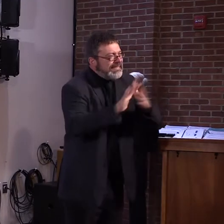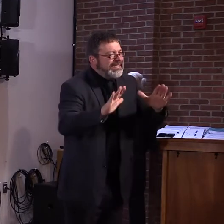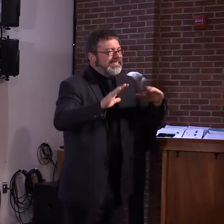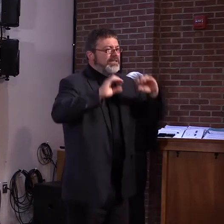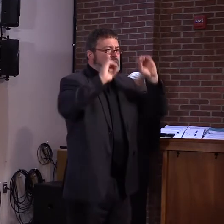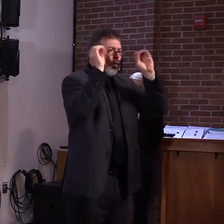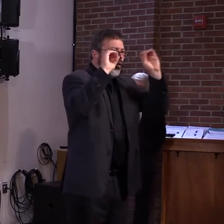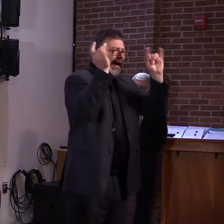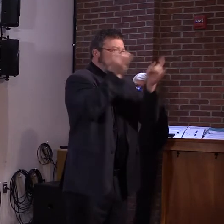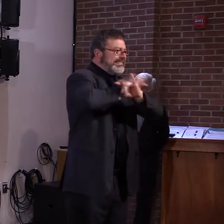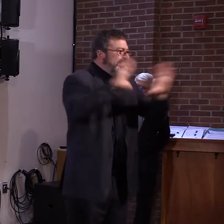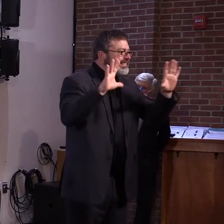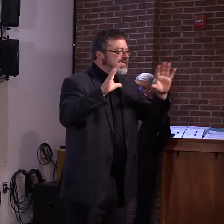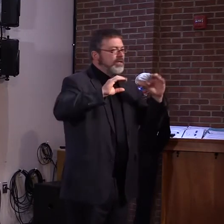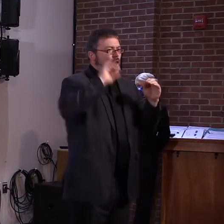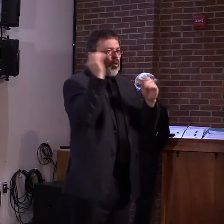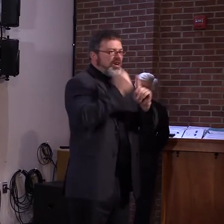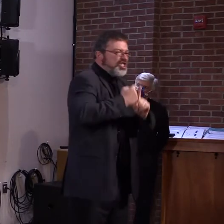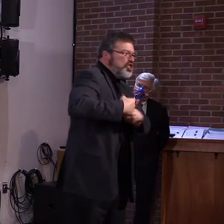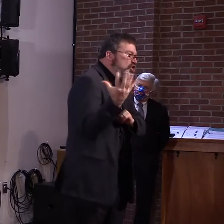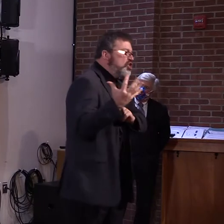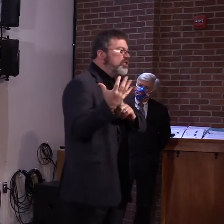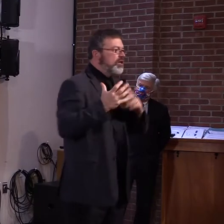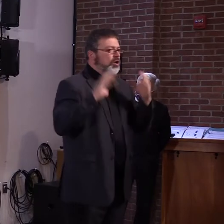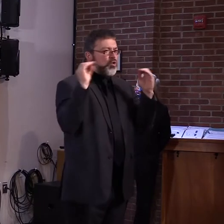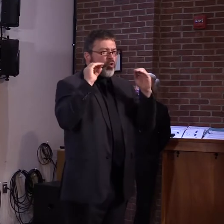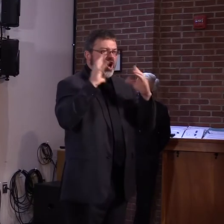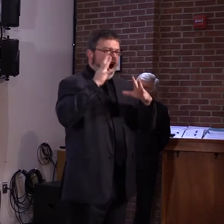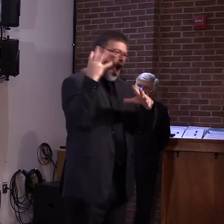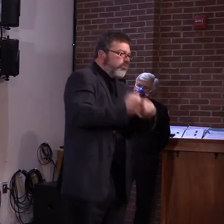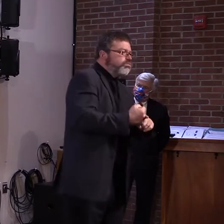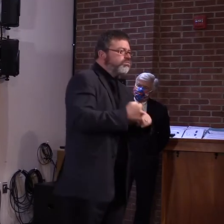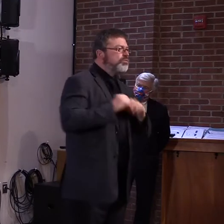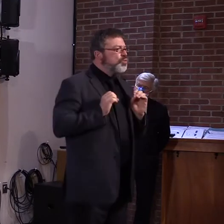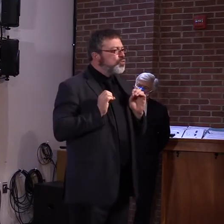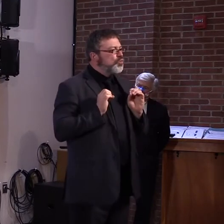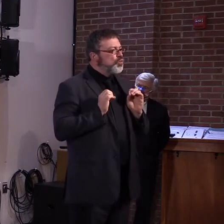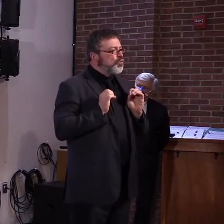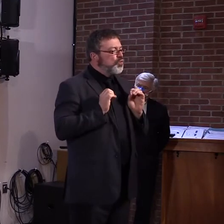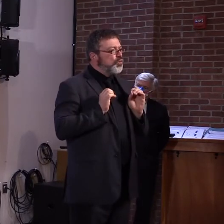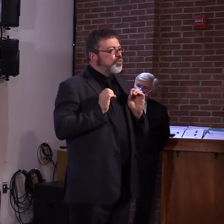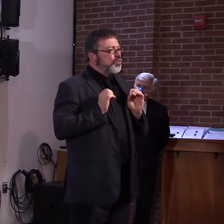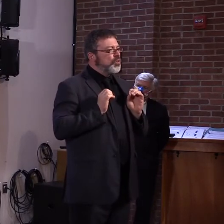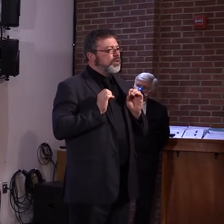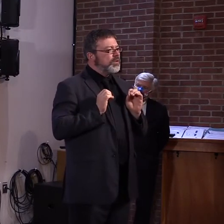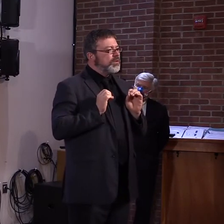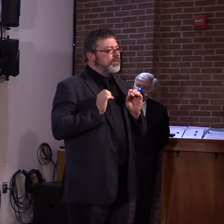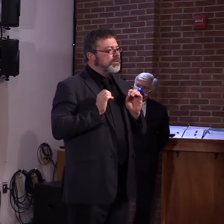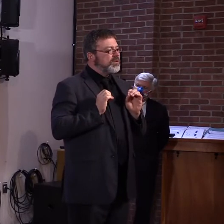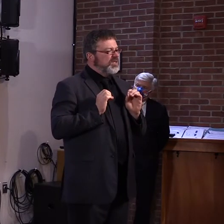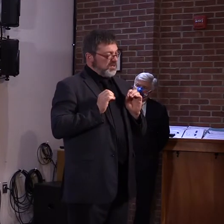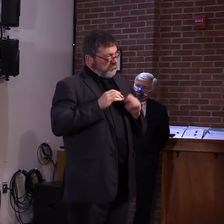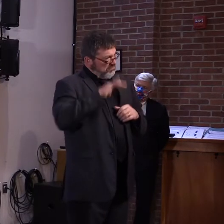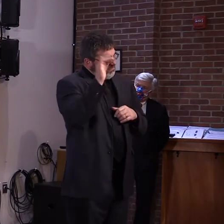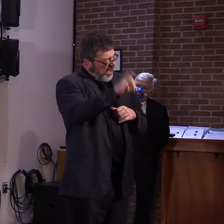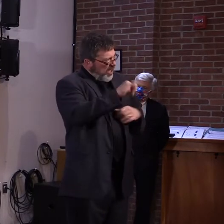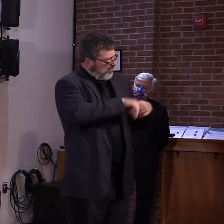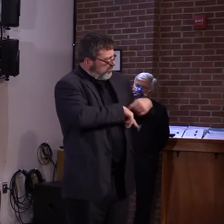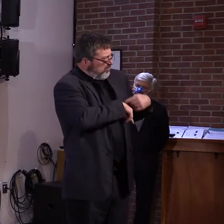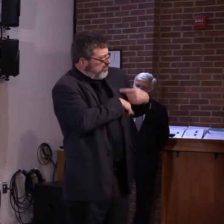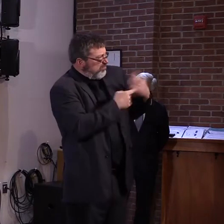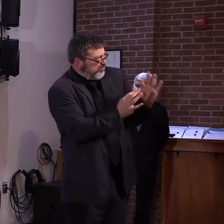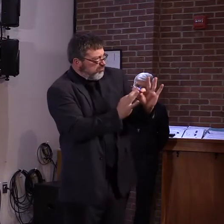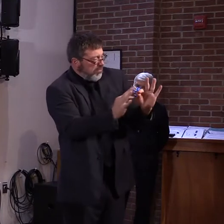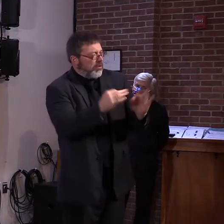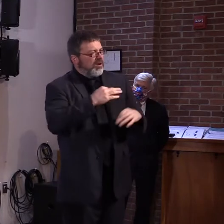other communities. And we hope that continues. And if it does, then we won't have a problem.